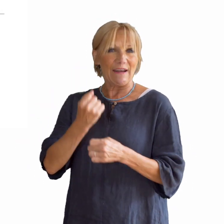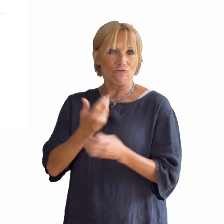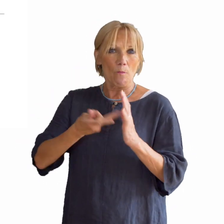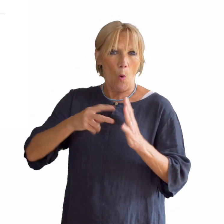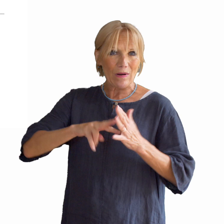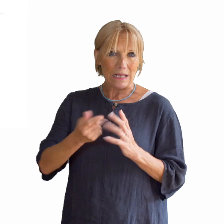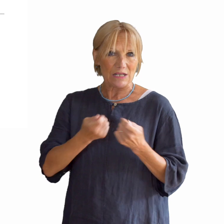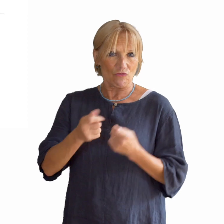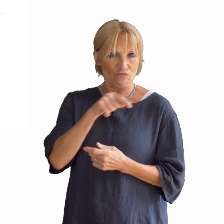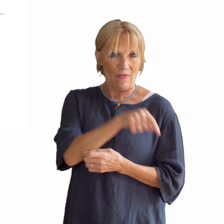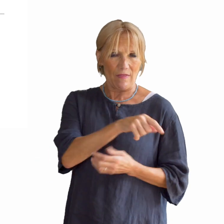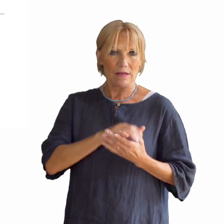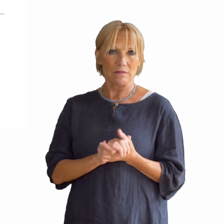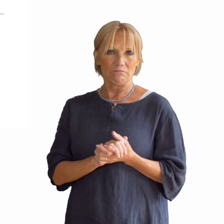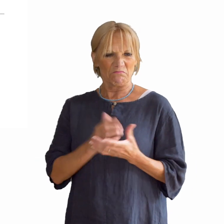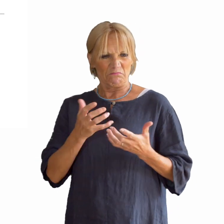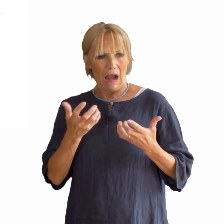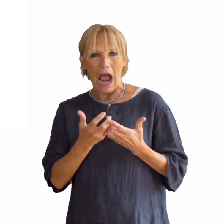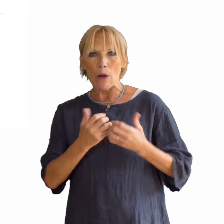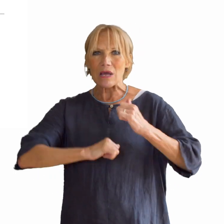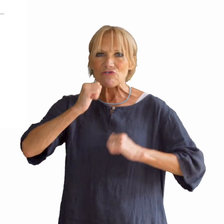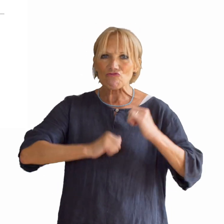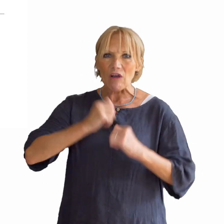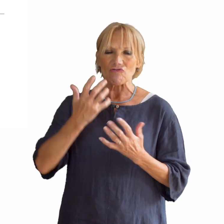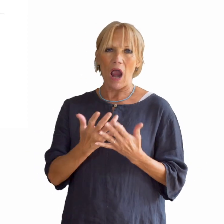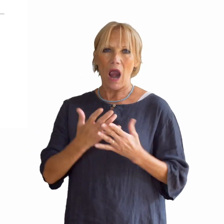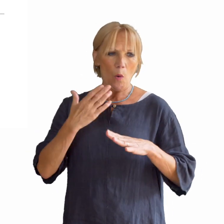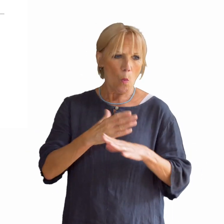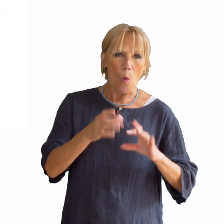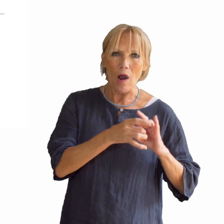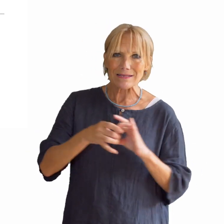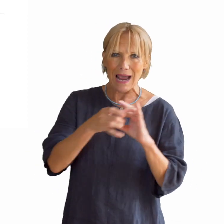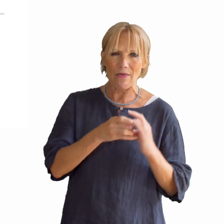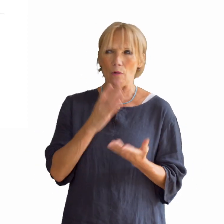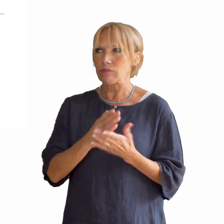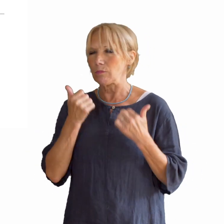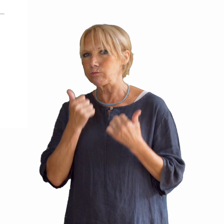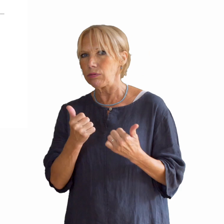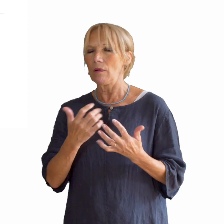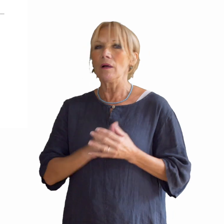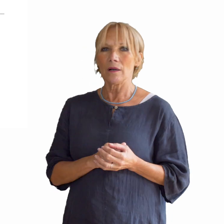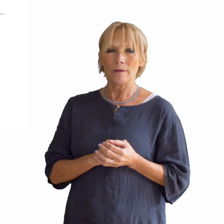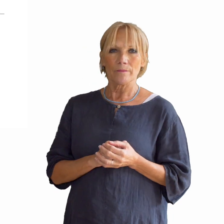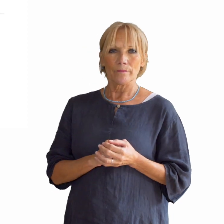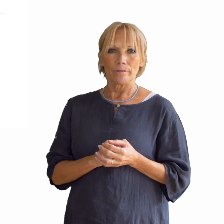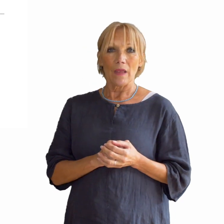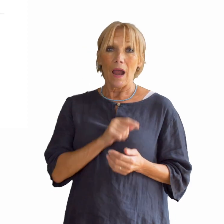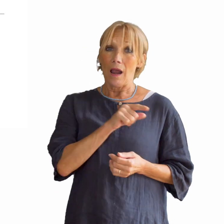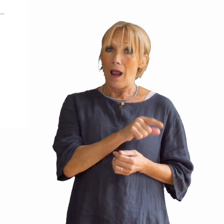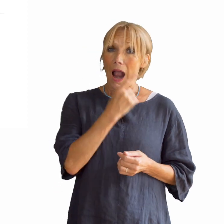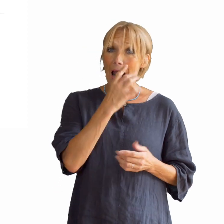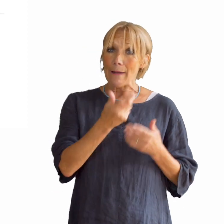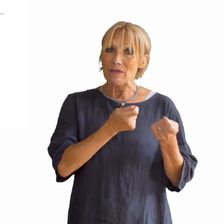Strategic decisions made by the organisations that run meeting centres, such as how they structure themselves and how they work together, can have a